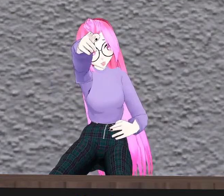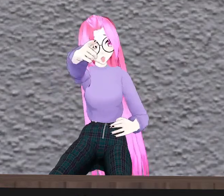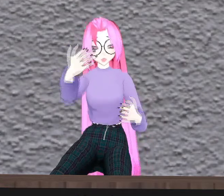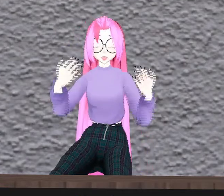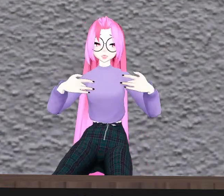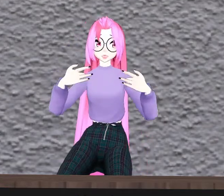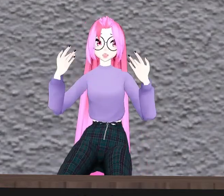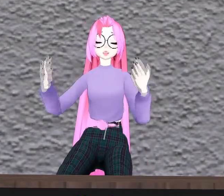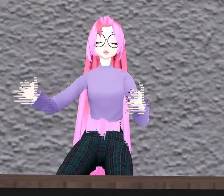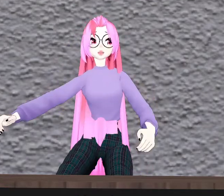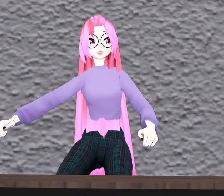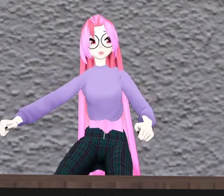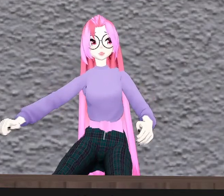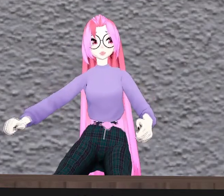has a question. What's up?